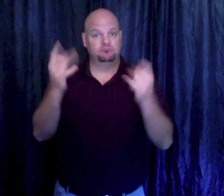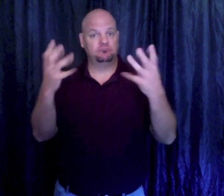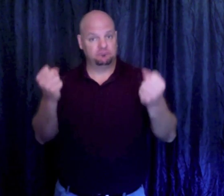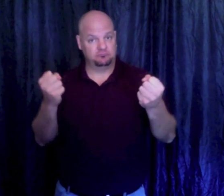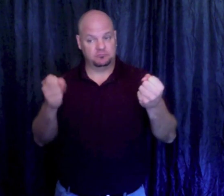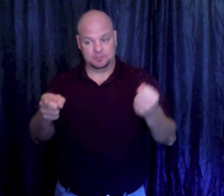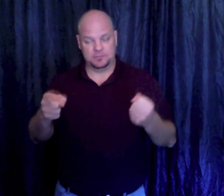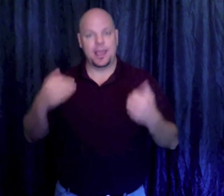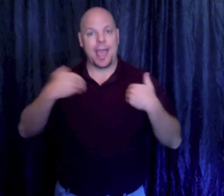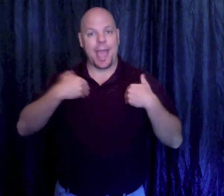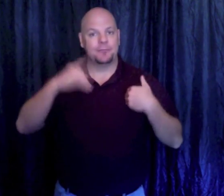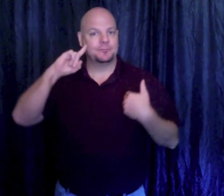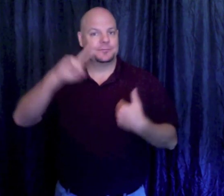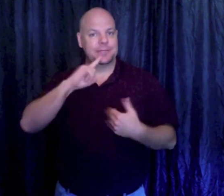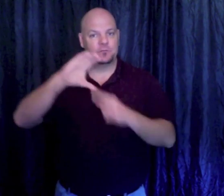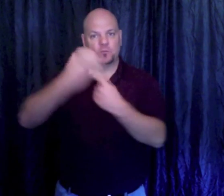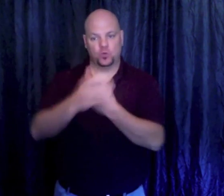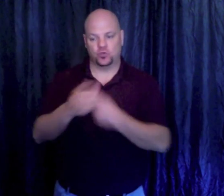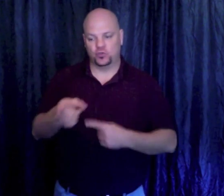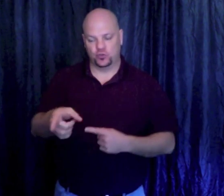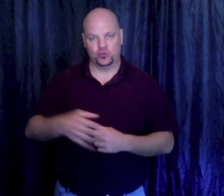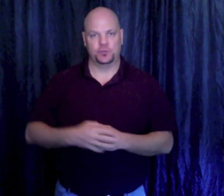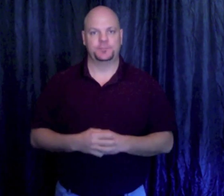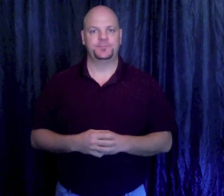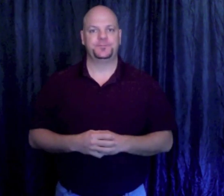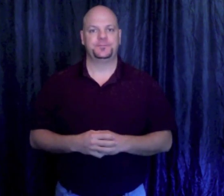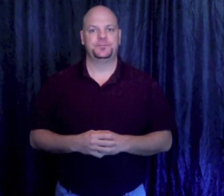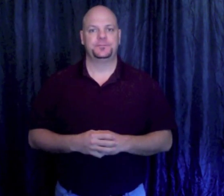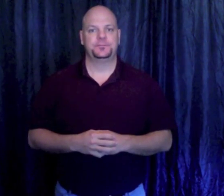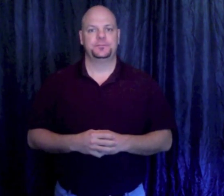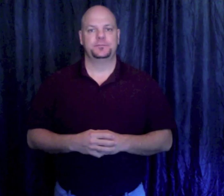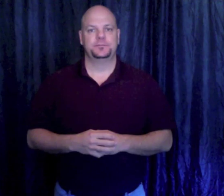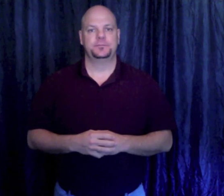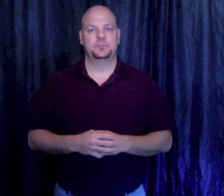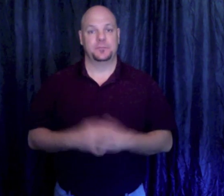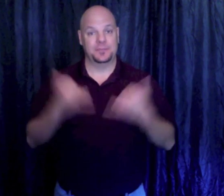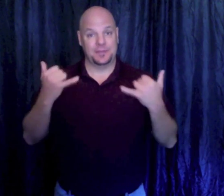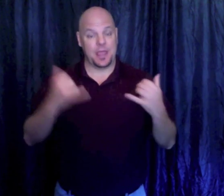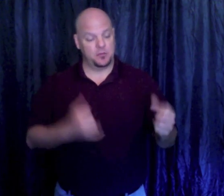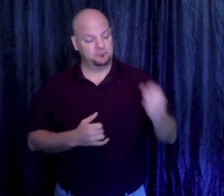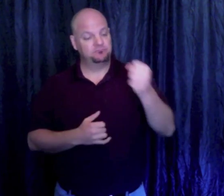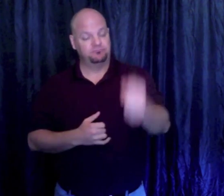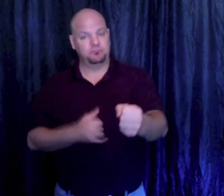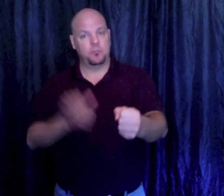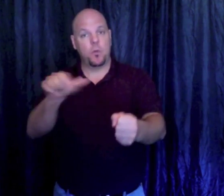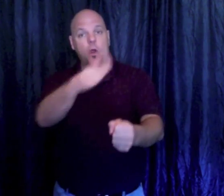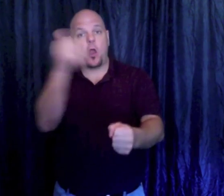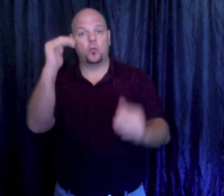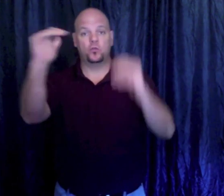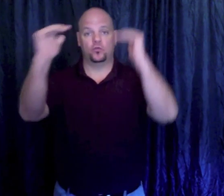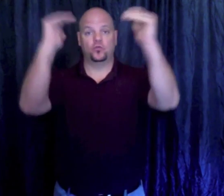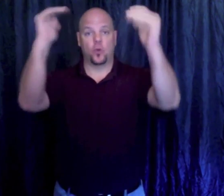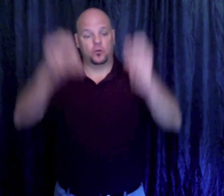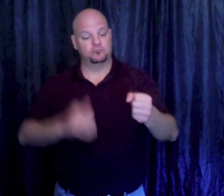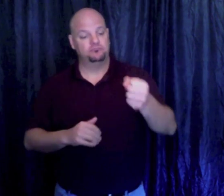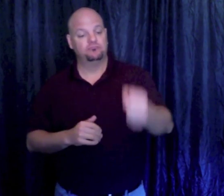culture. And so, along with this comes this extra adult who gives this title